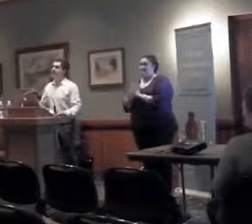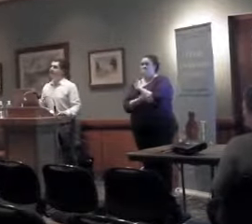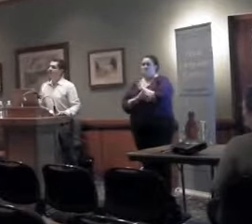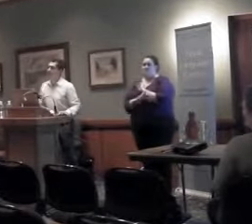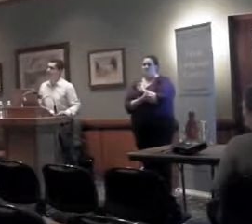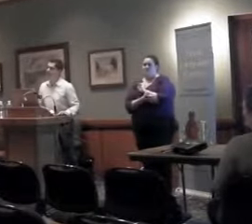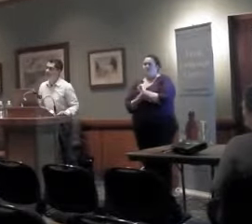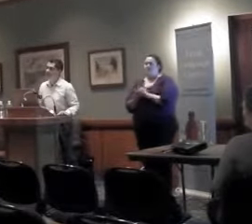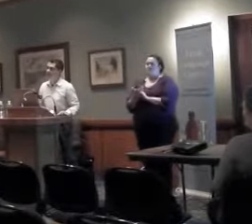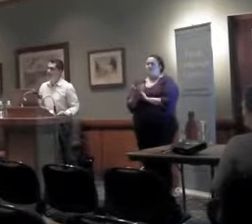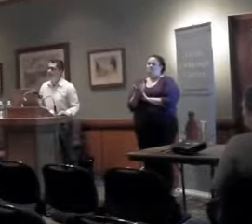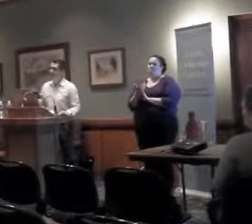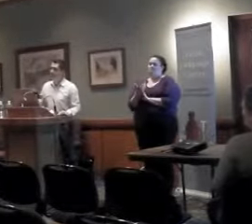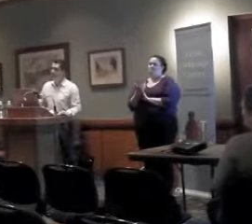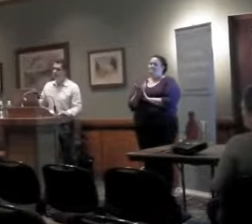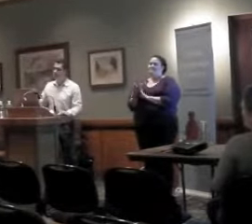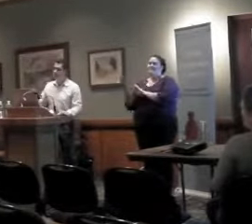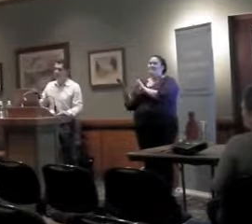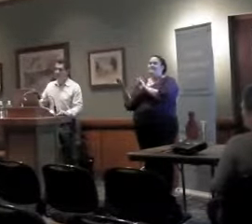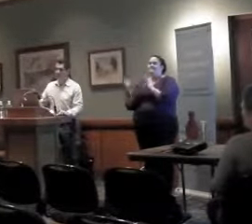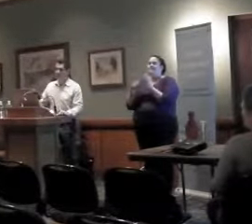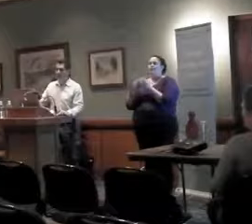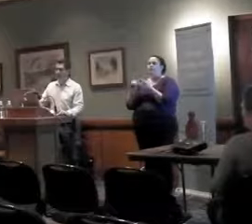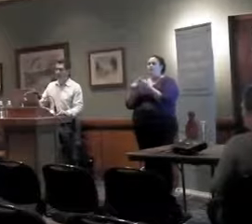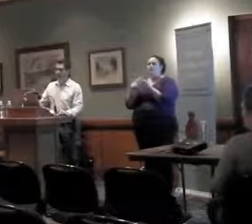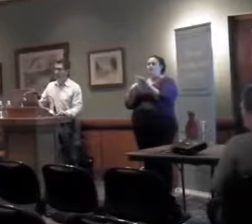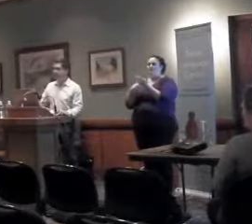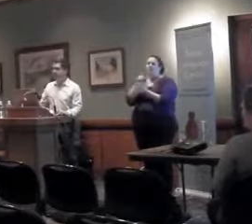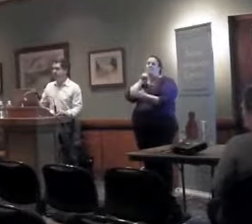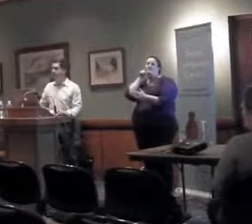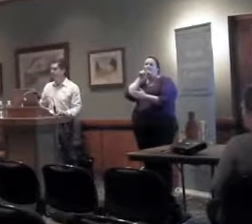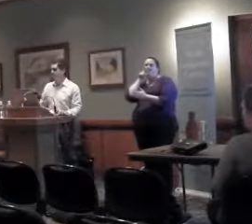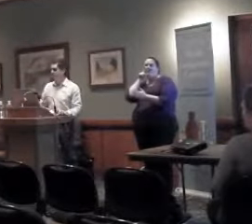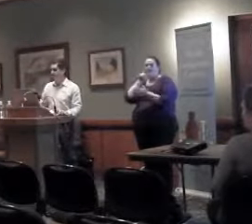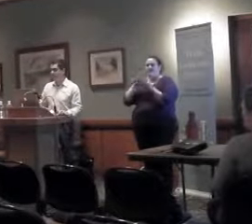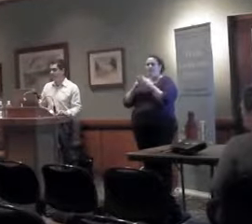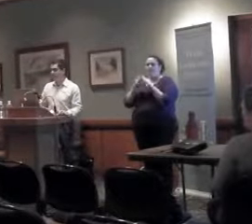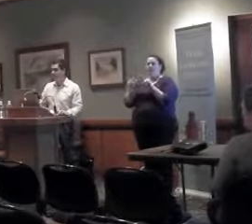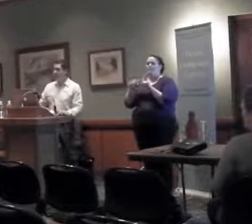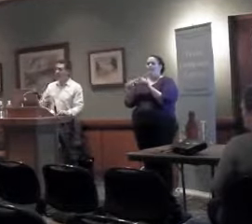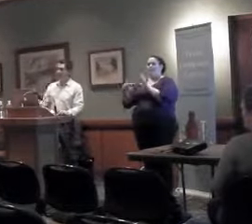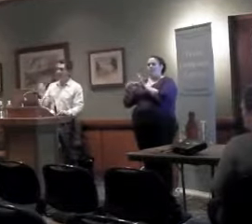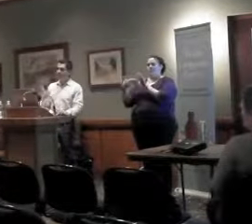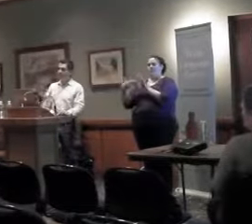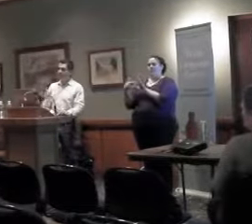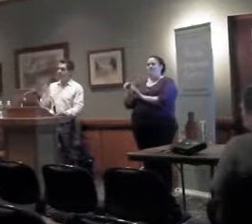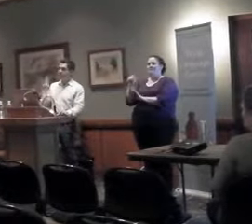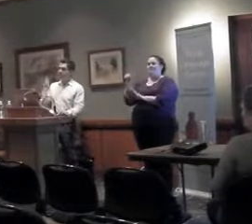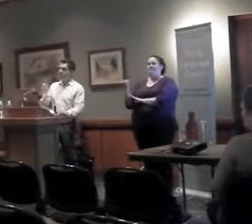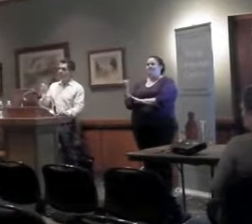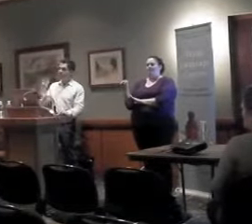It's similar to a discussion that exists in the deaf community about the term disability. For